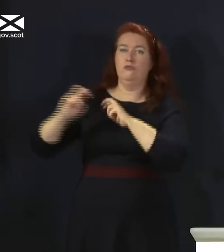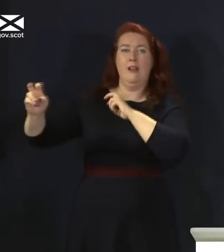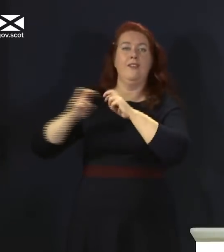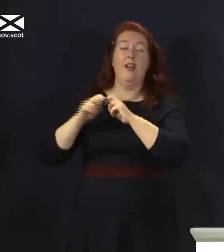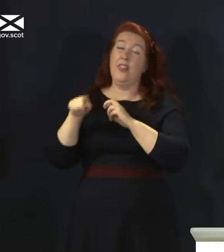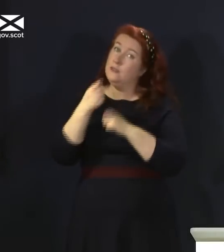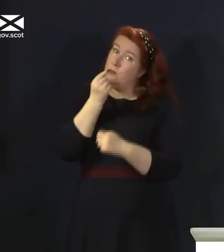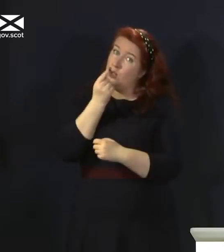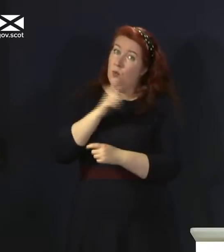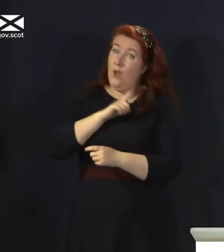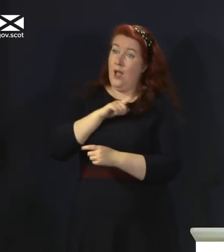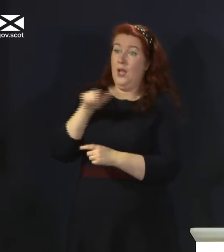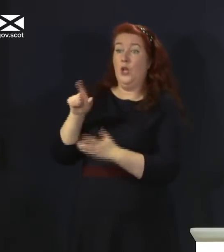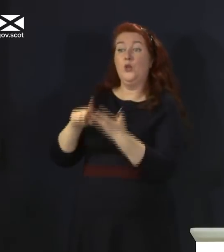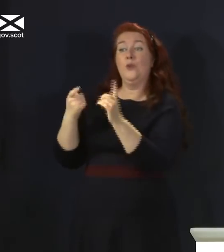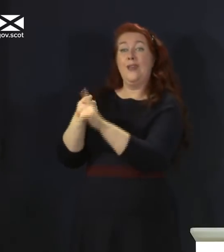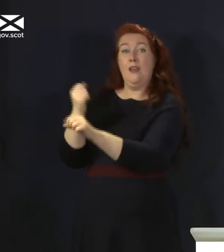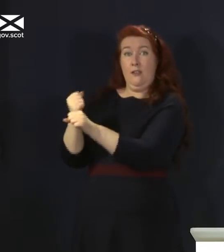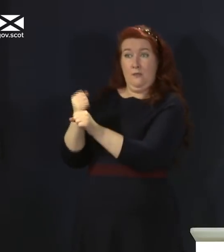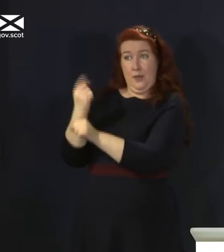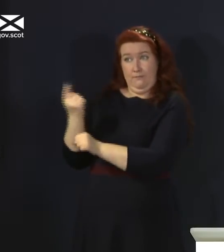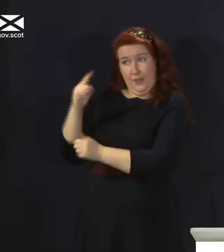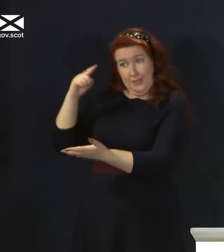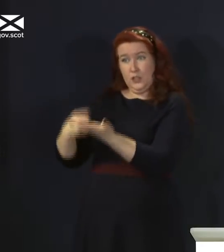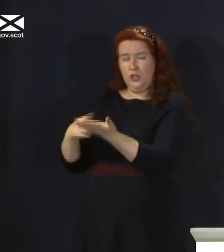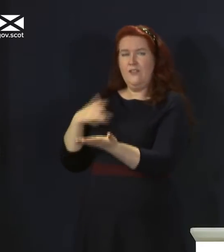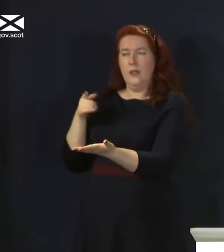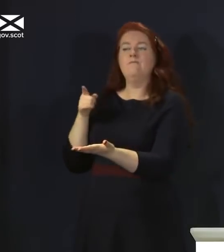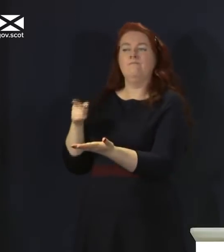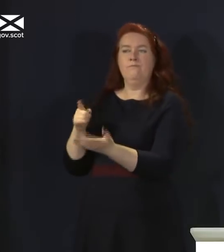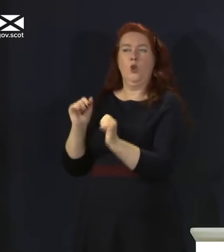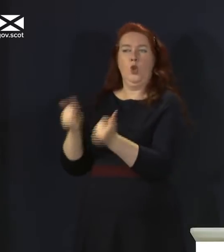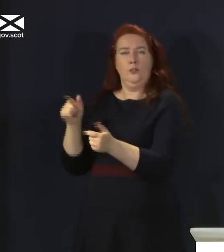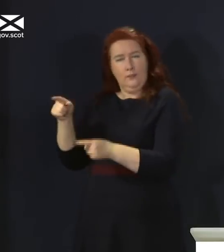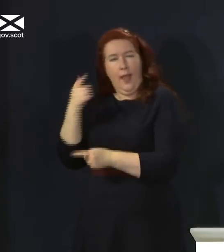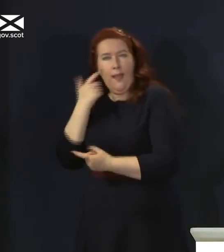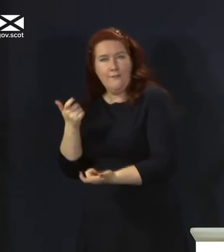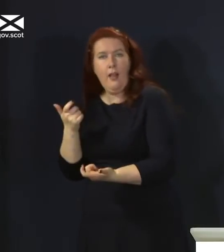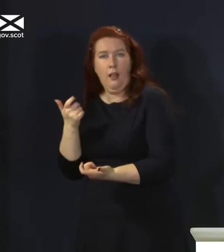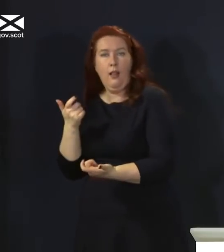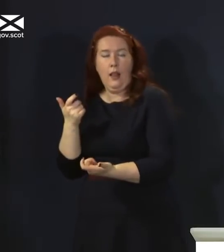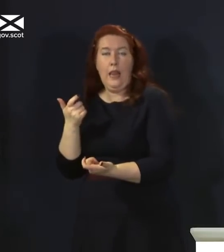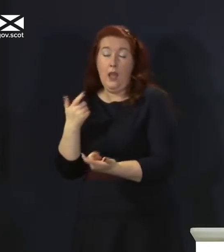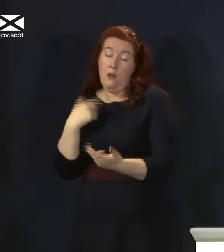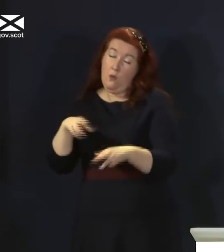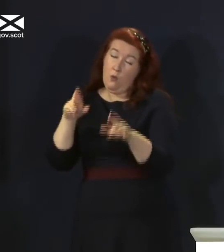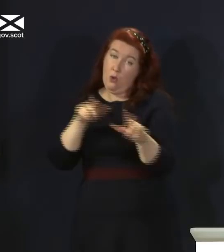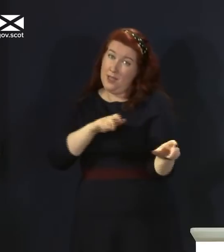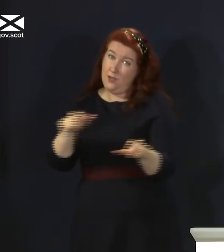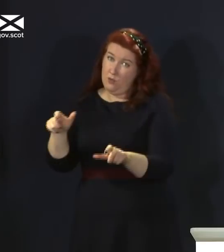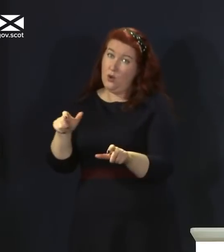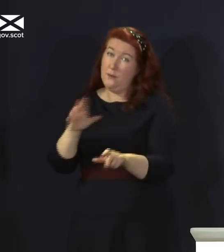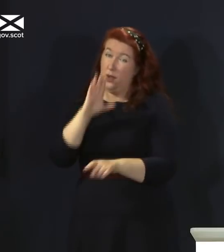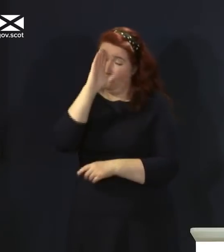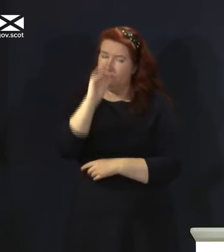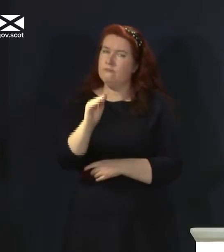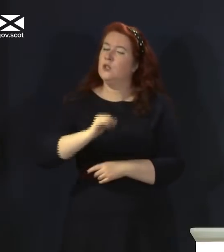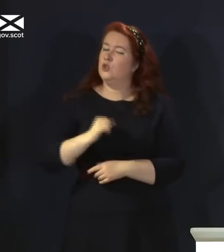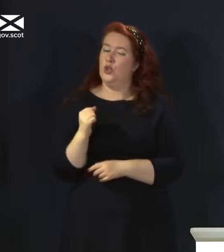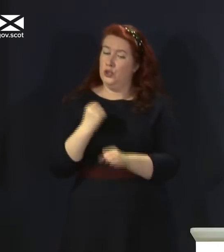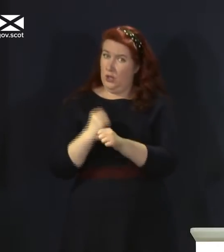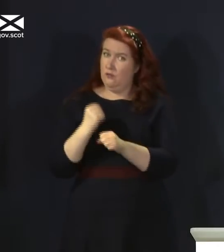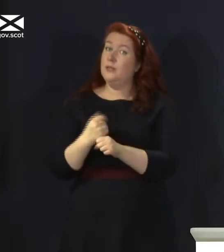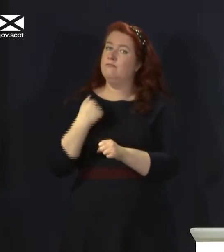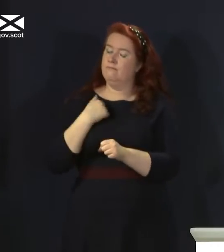the decisions the UK government has arrived at are appropriately cautious. I hope this continues to be the case, but I need to stress that the Scottish